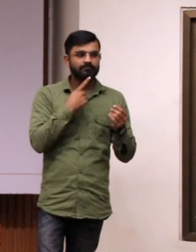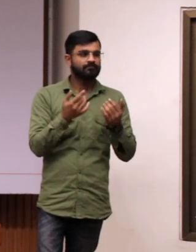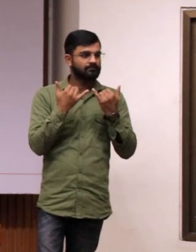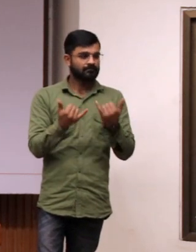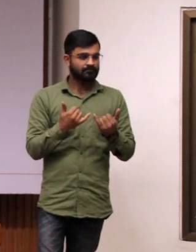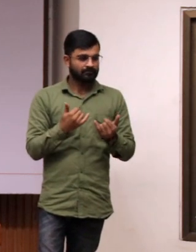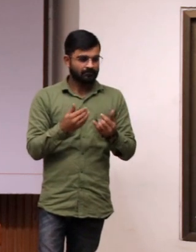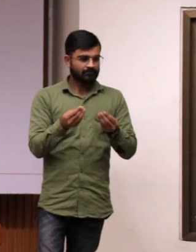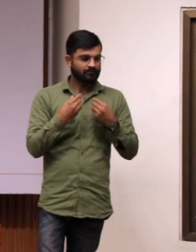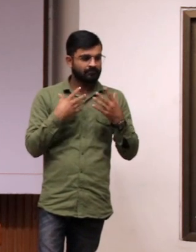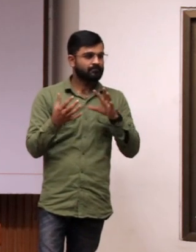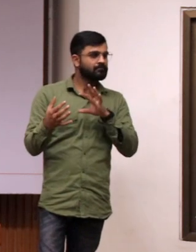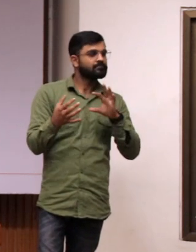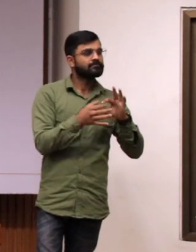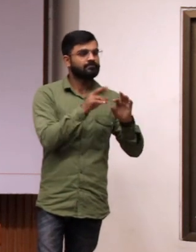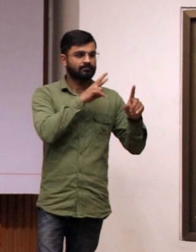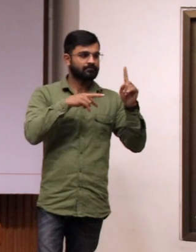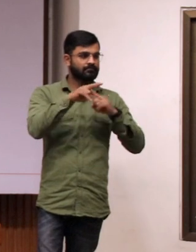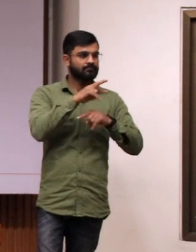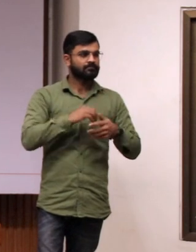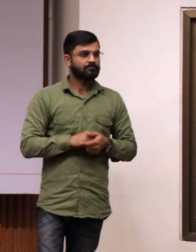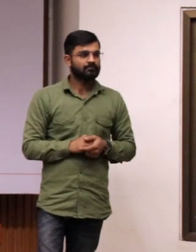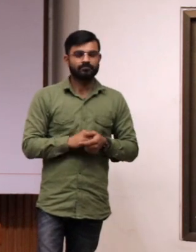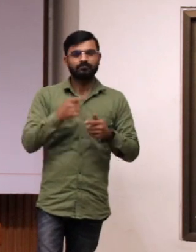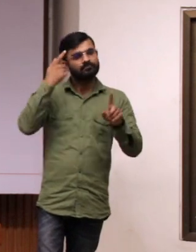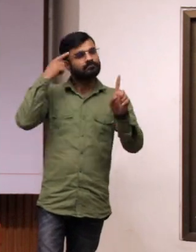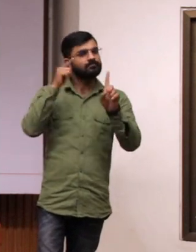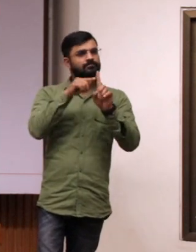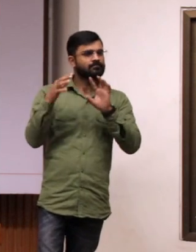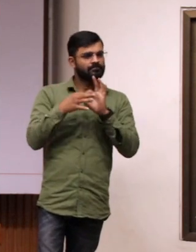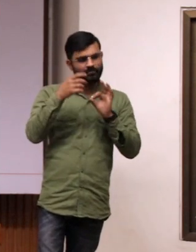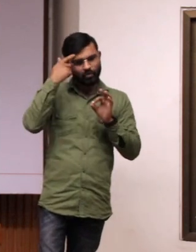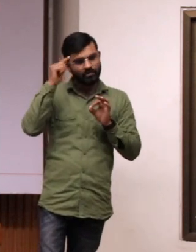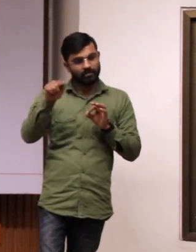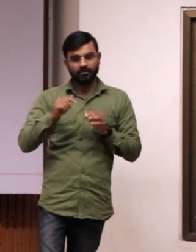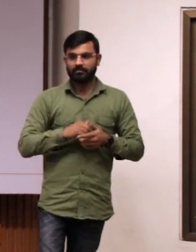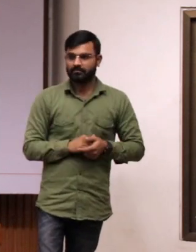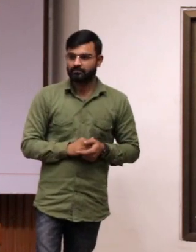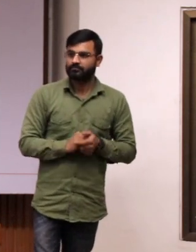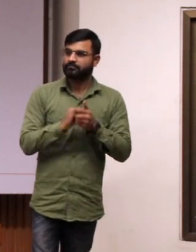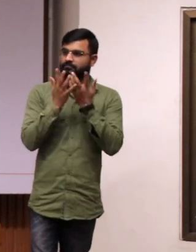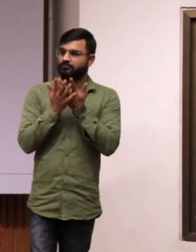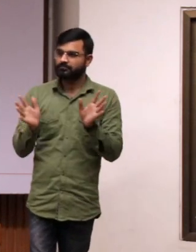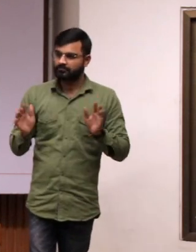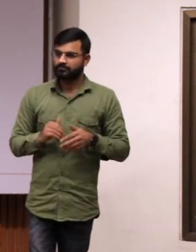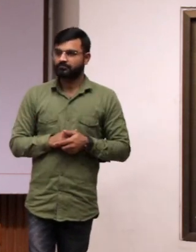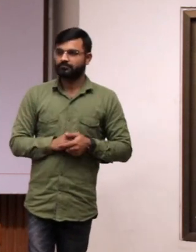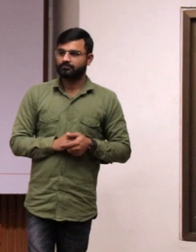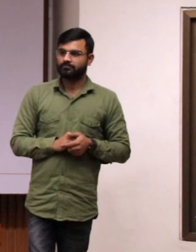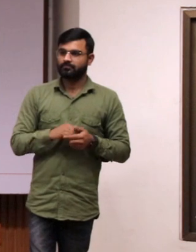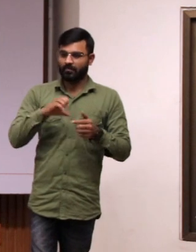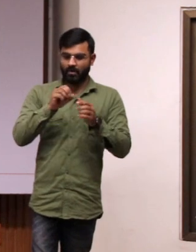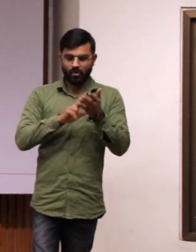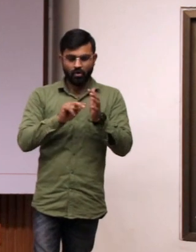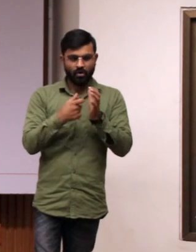now a widely accepted view. In this context, do you think there is any